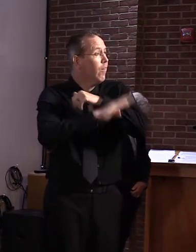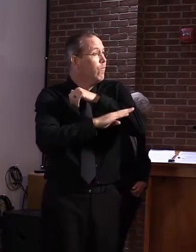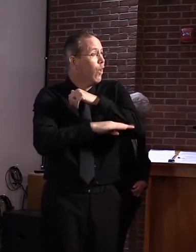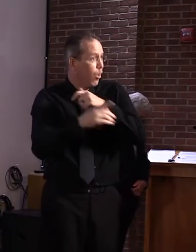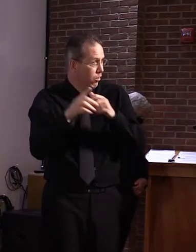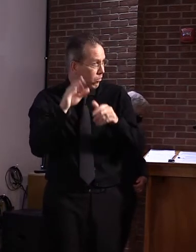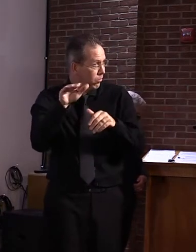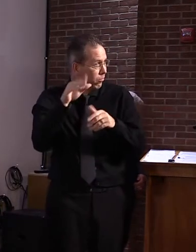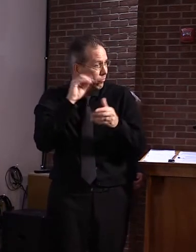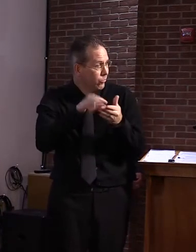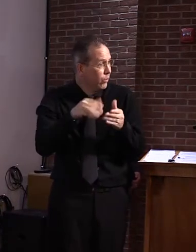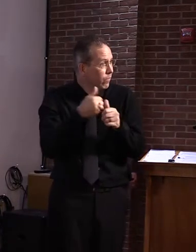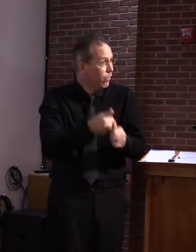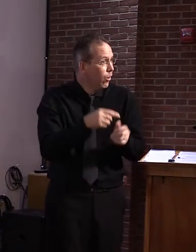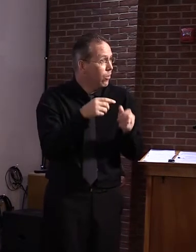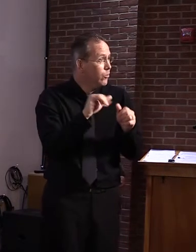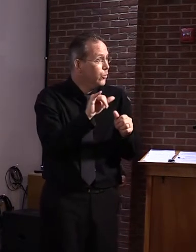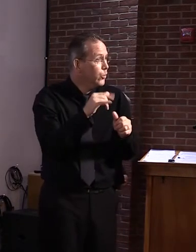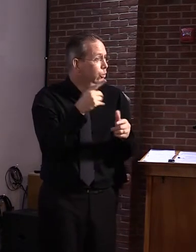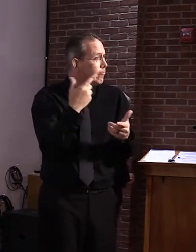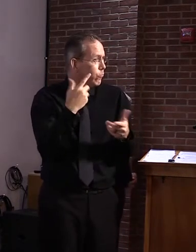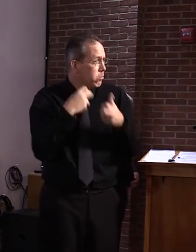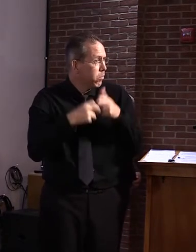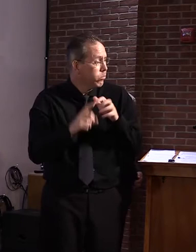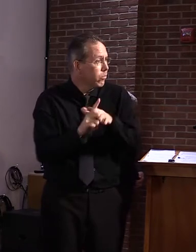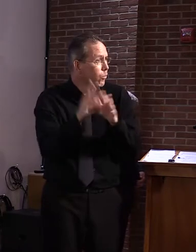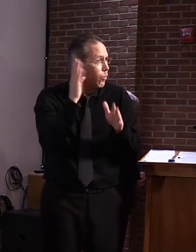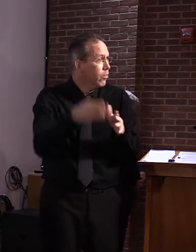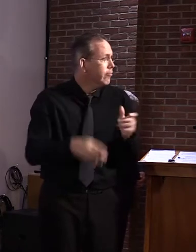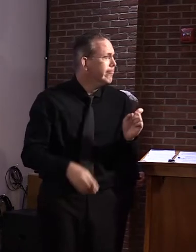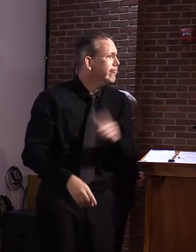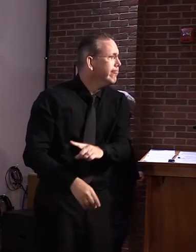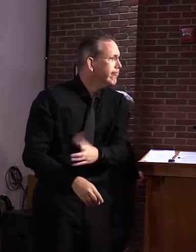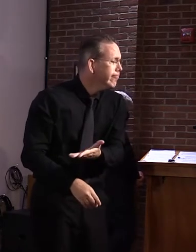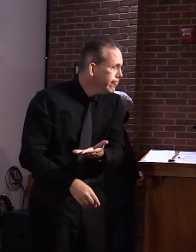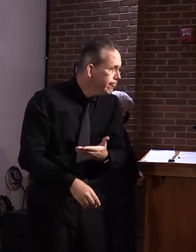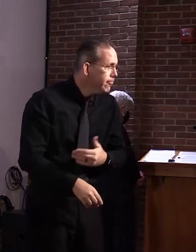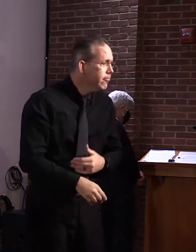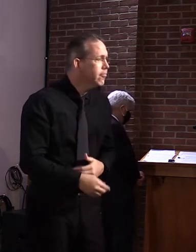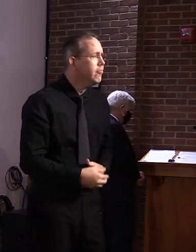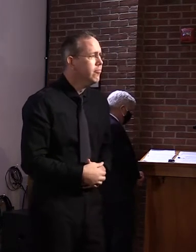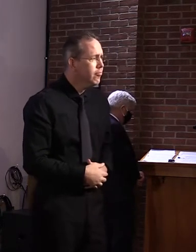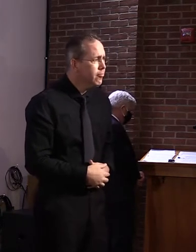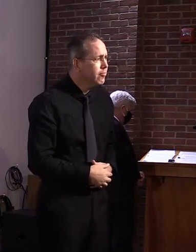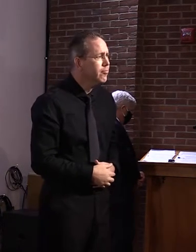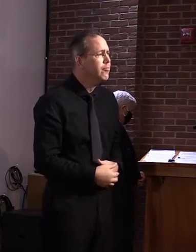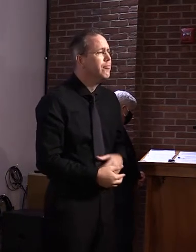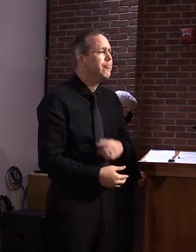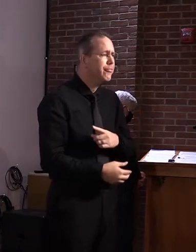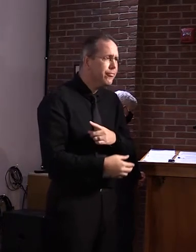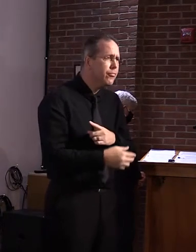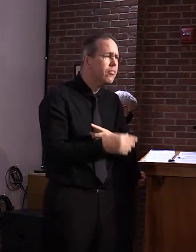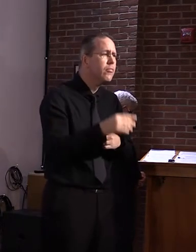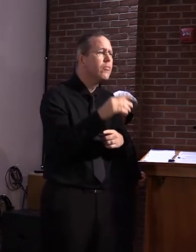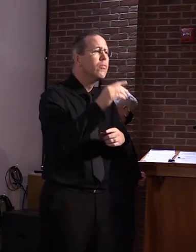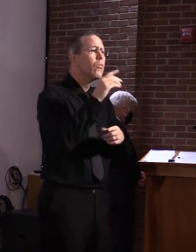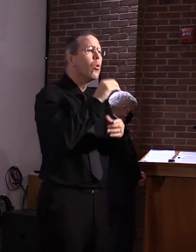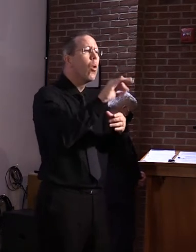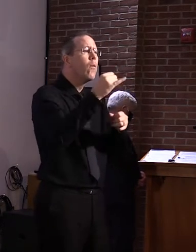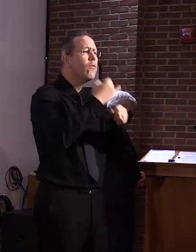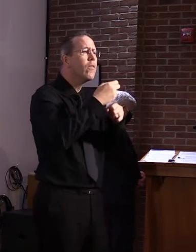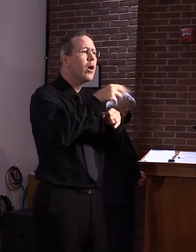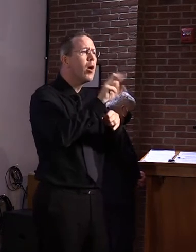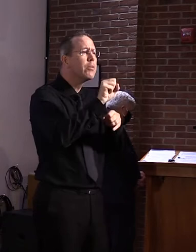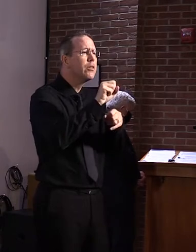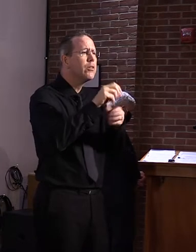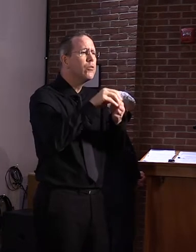said, we work carefully with the Department of Health, with President Schneider, who's just been amazing, but